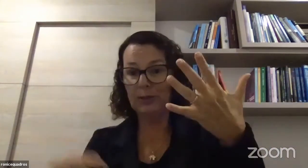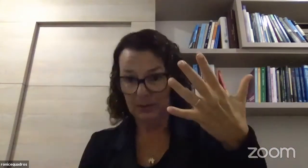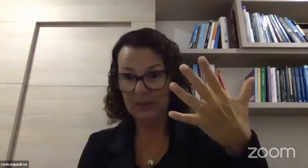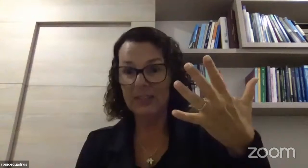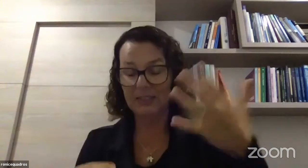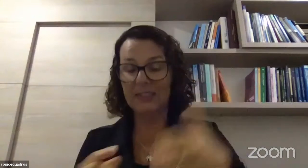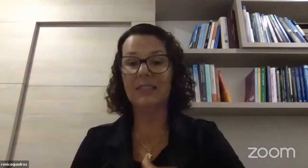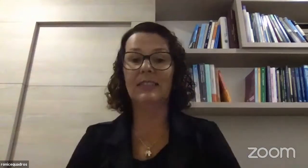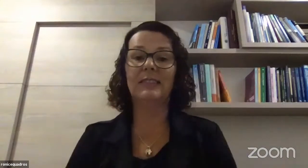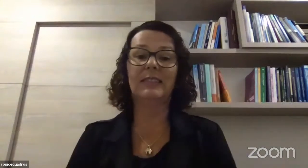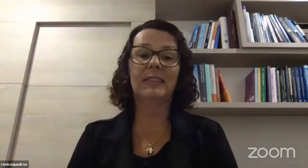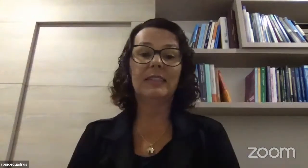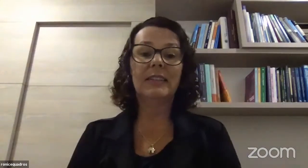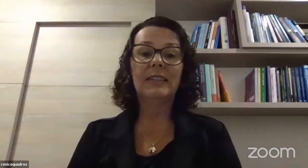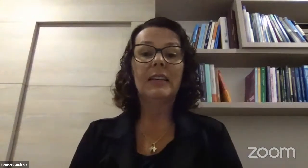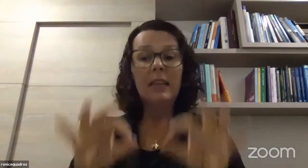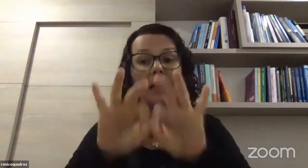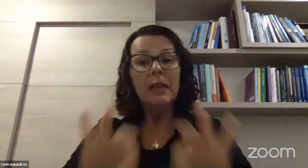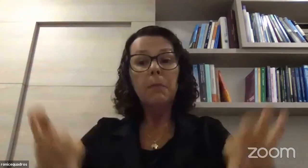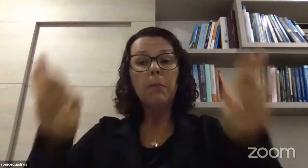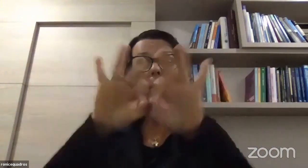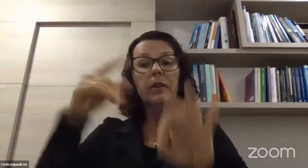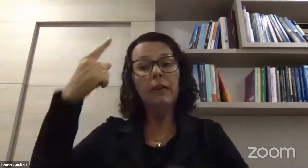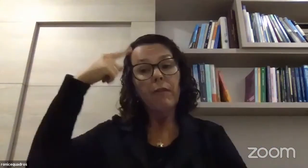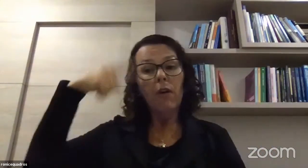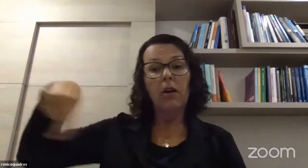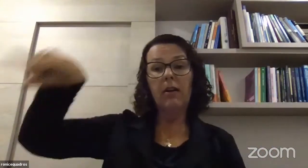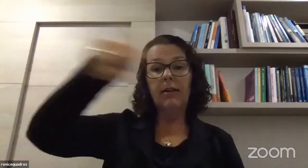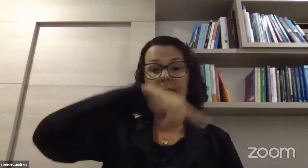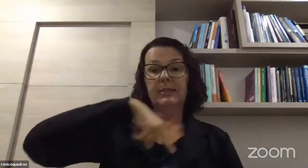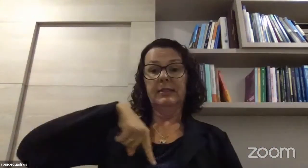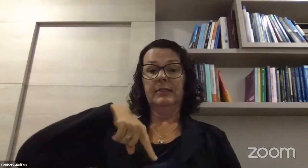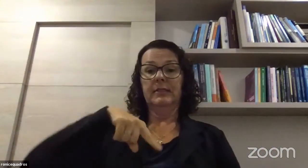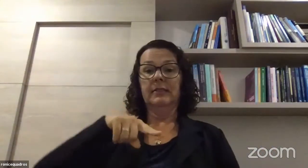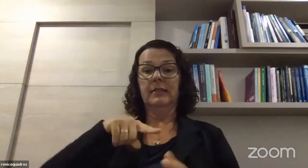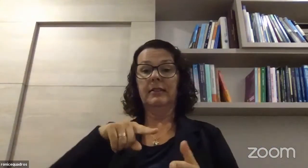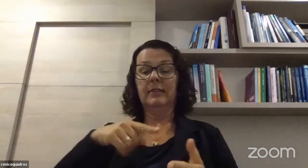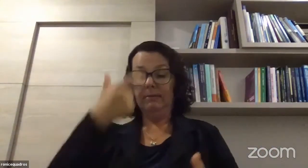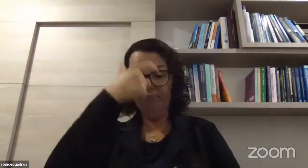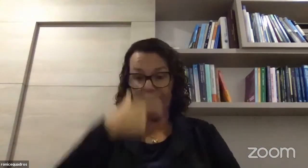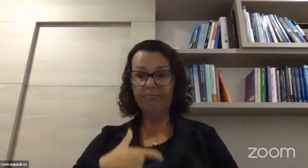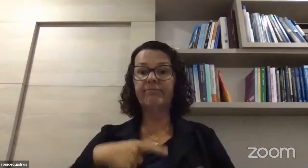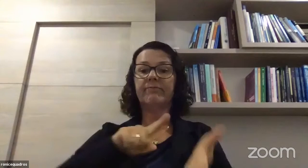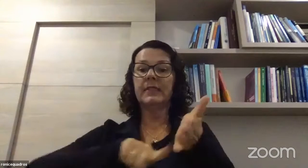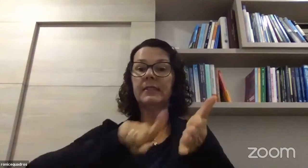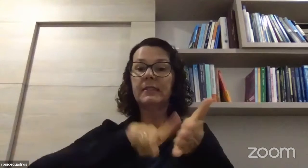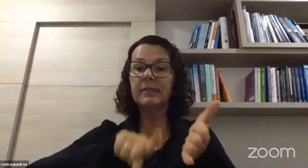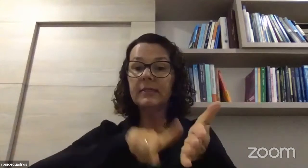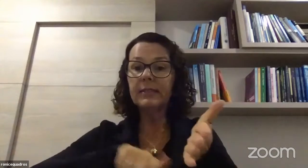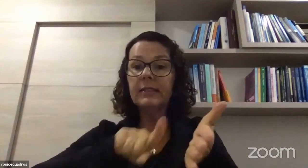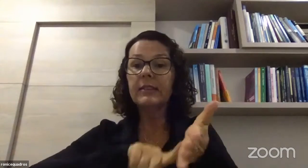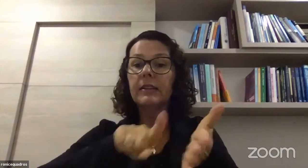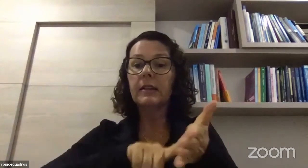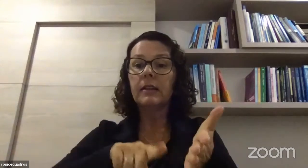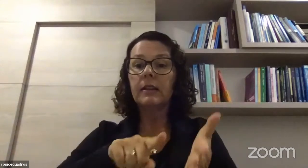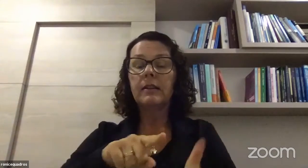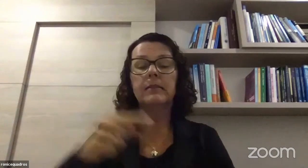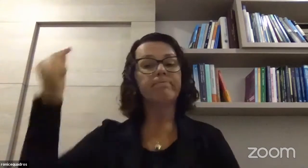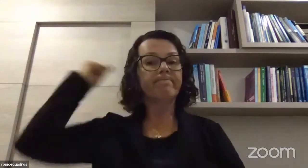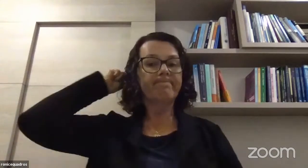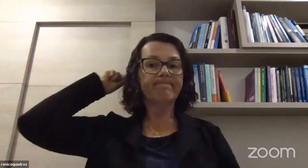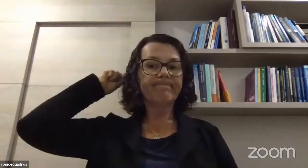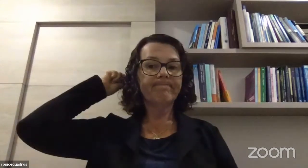All of these questions are ethical issues. And it is important for us